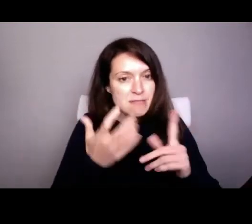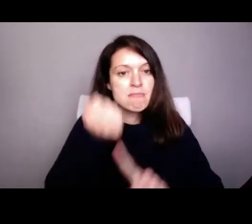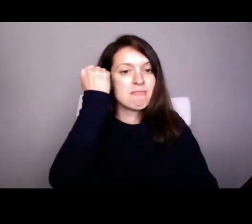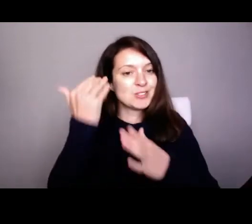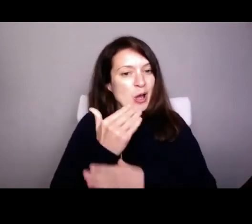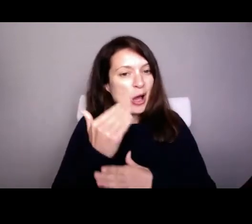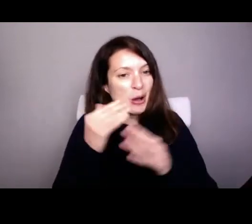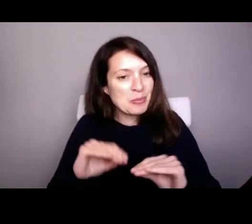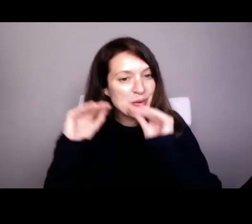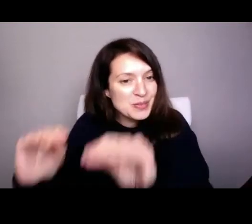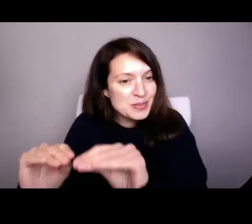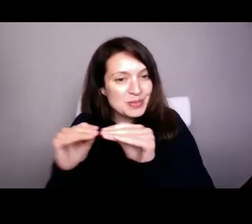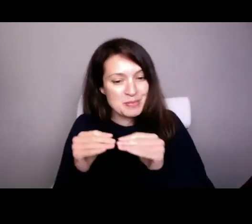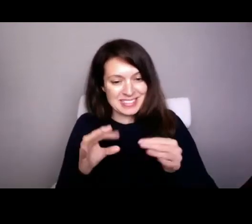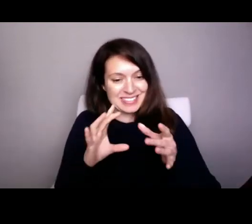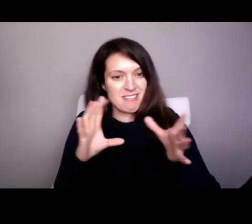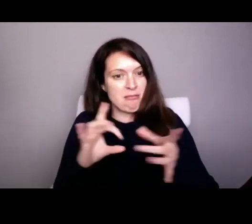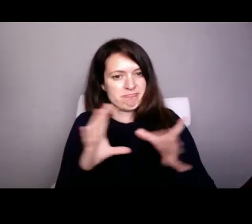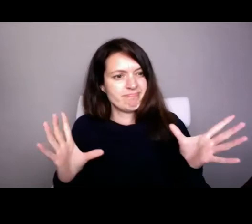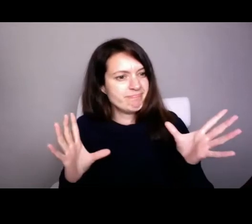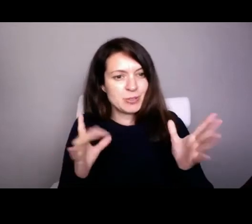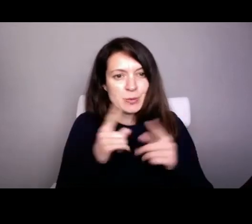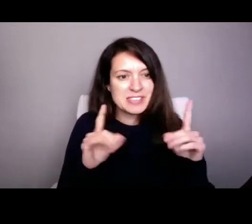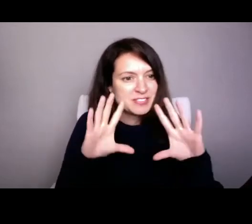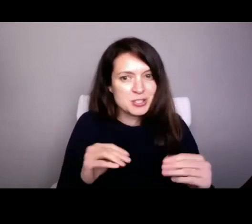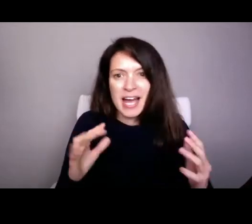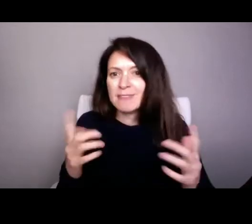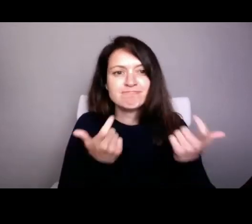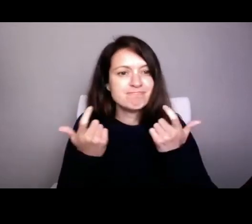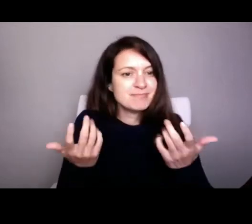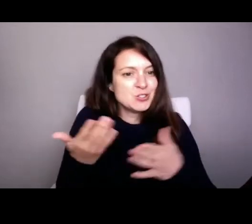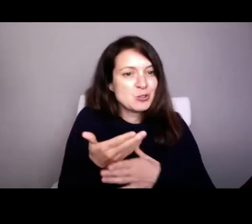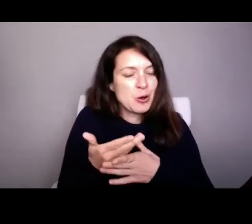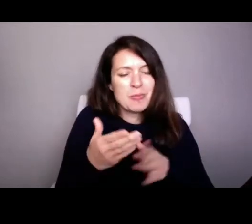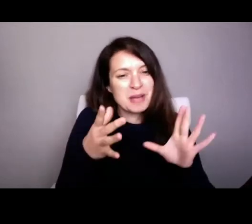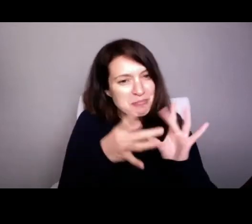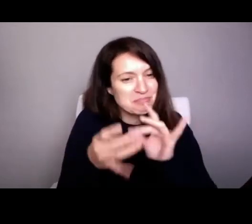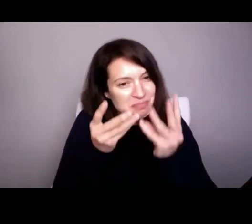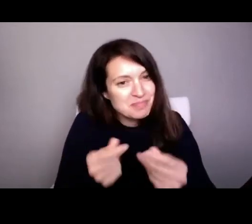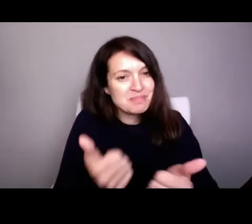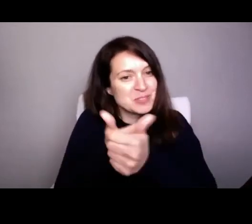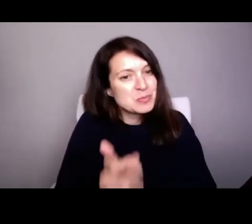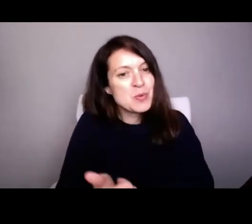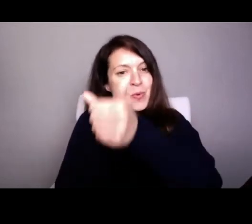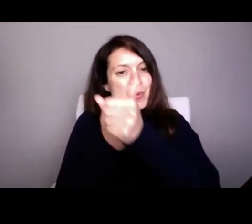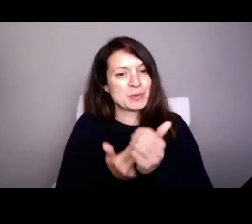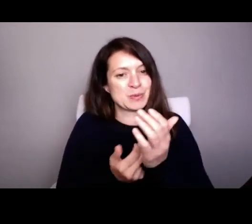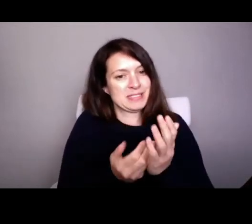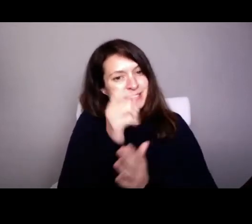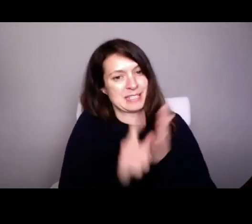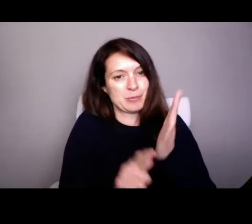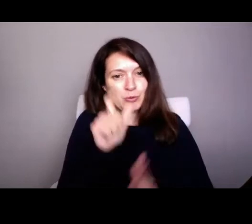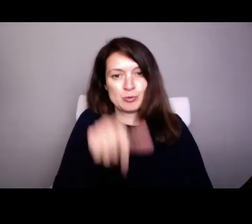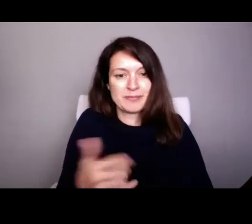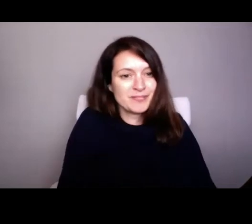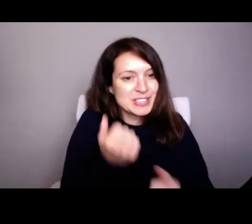that came up from quite a lot of our respondents around the need for kind of a centralised hub of information to support disabled students through that onward journey.